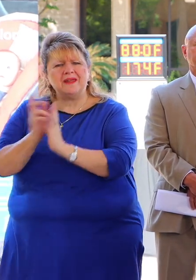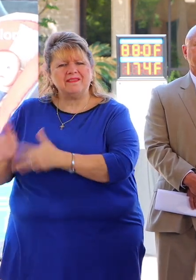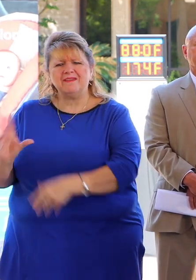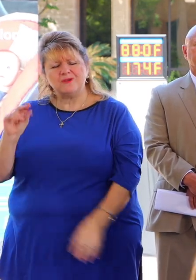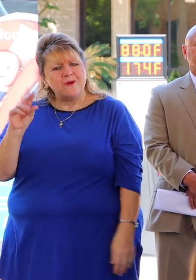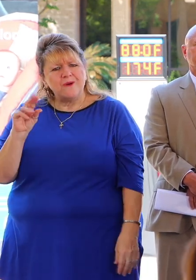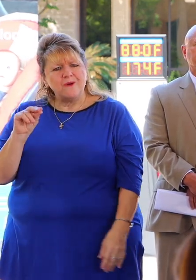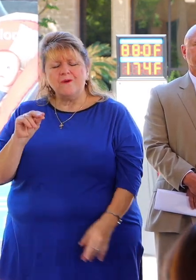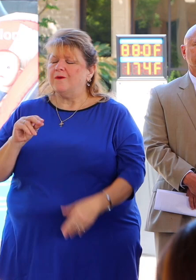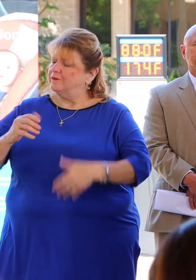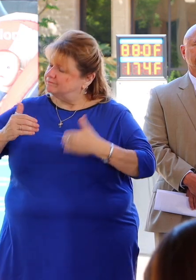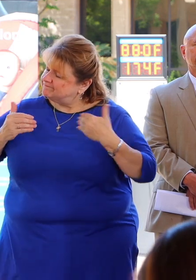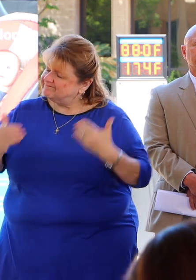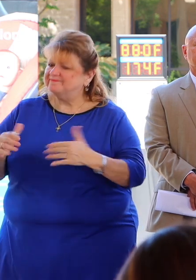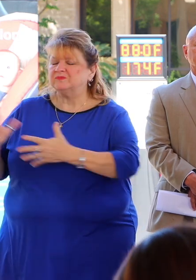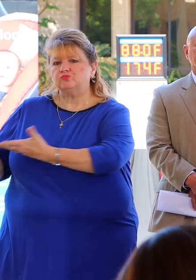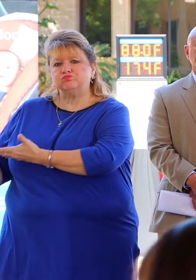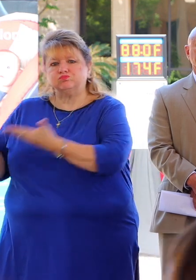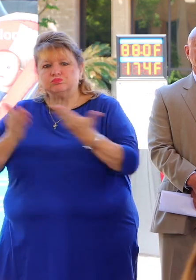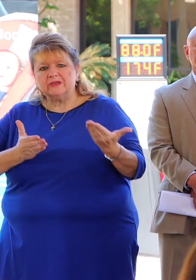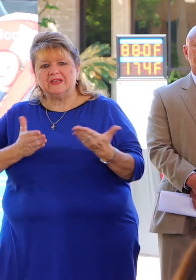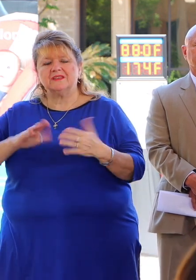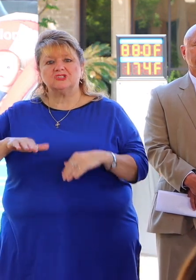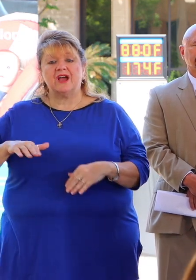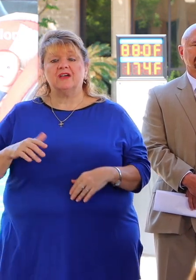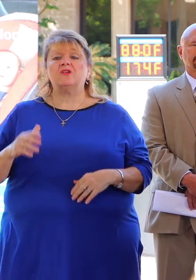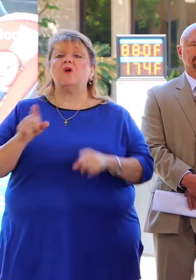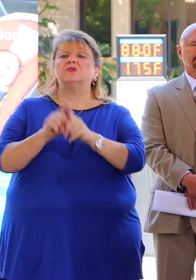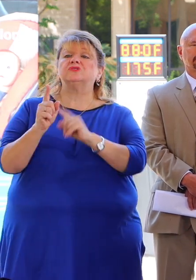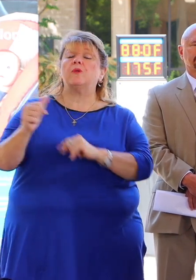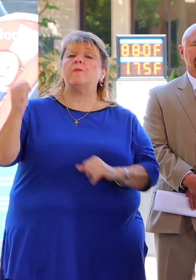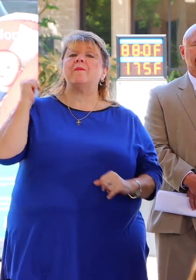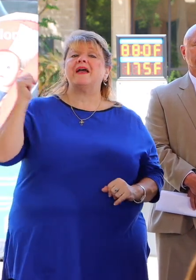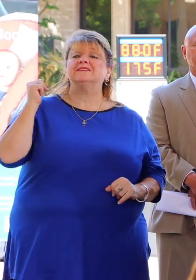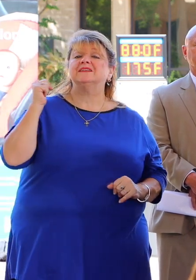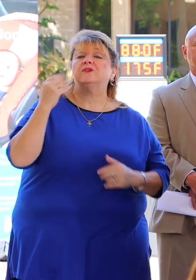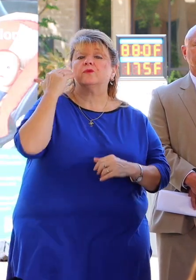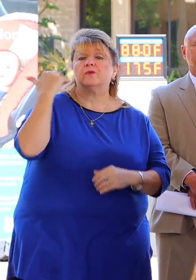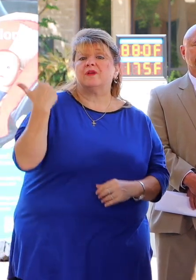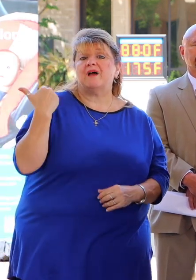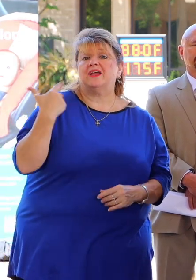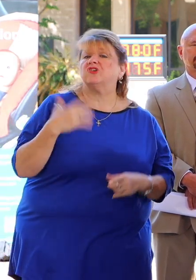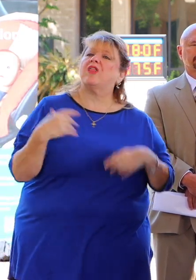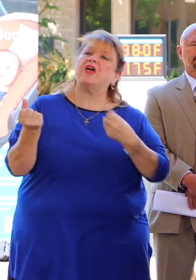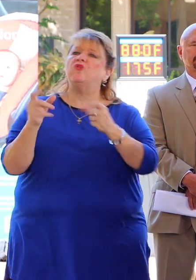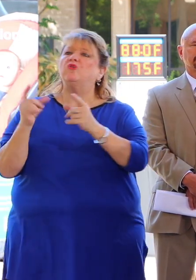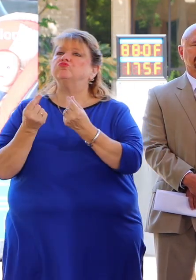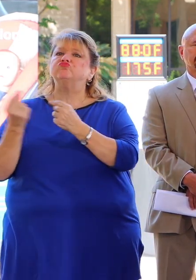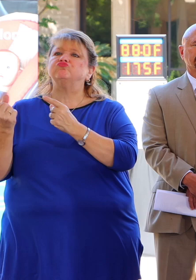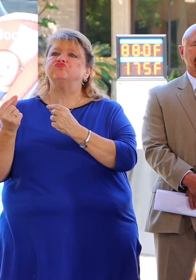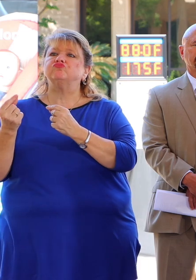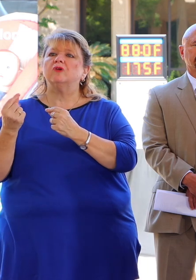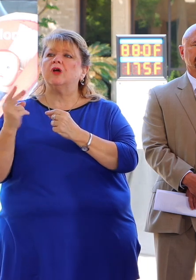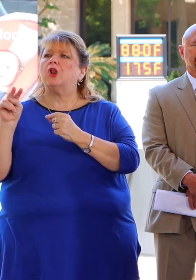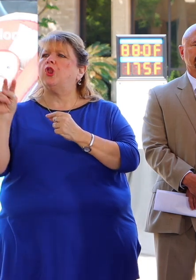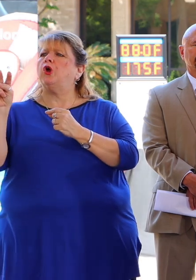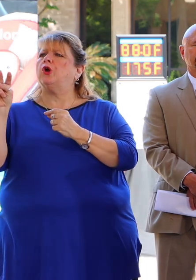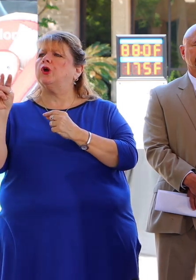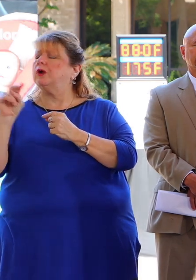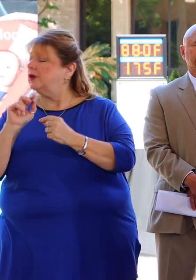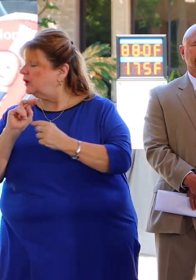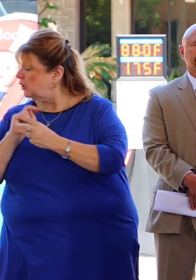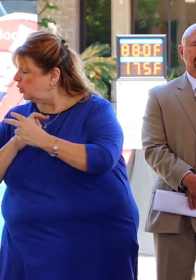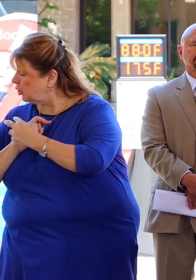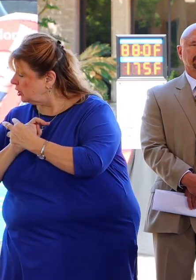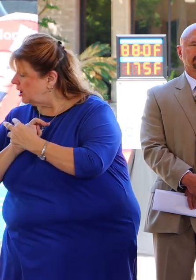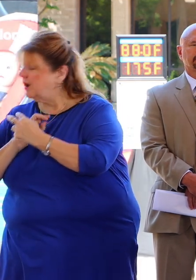with the technology to assist in backseat reminders. And of course, if you see a child in distress, take action, act,